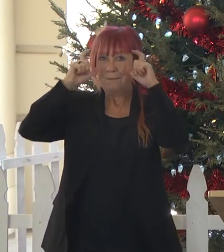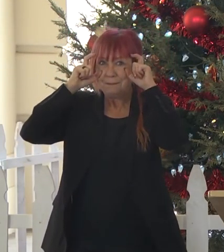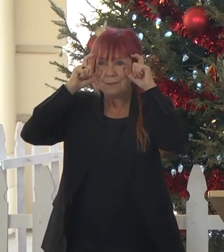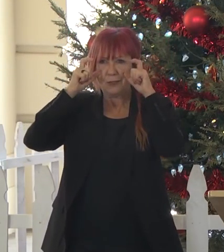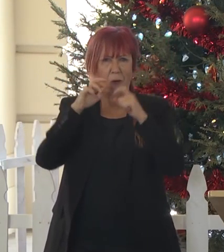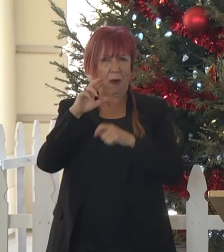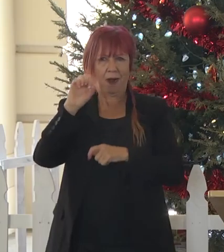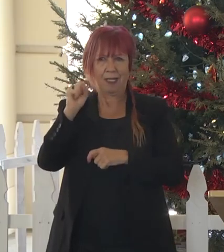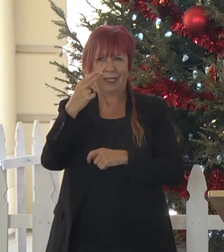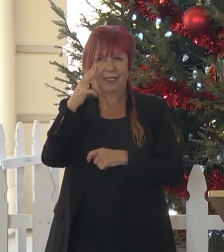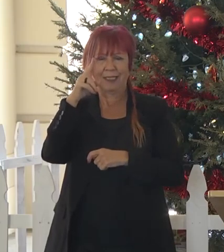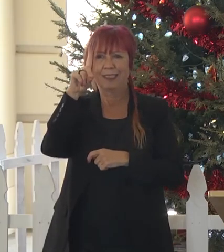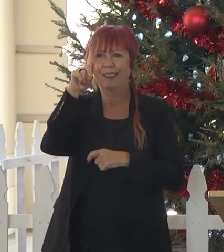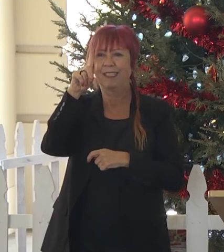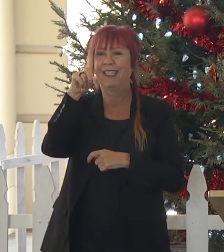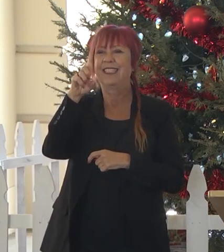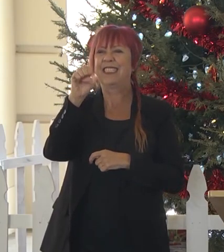quite a while.